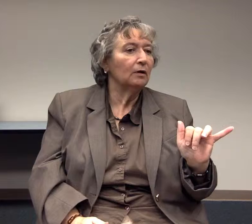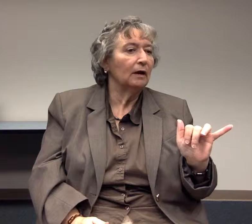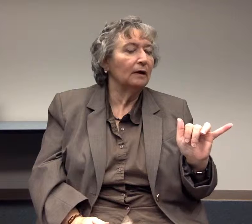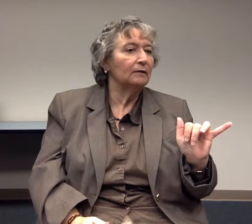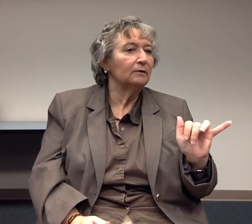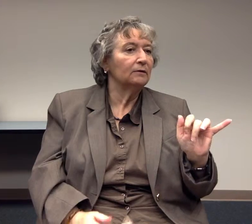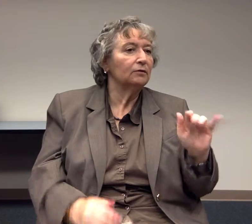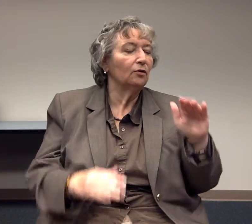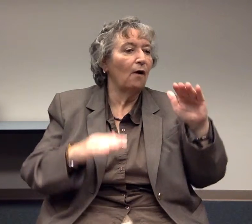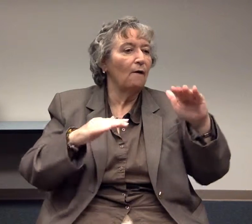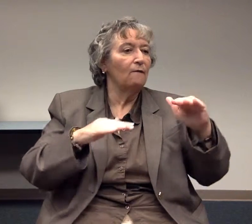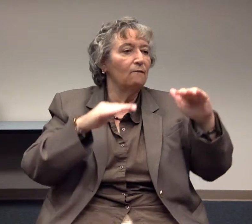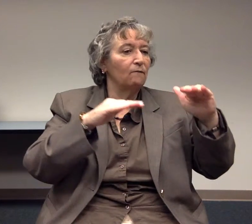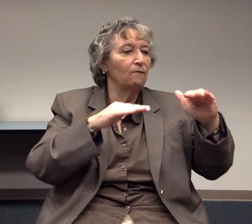I'll show you.